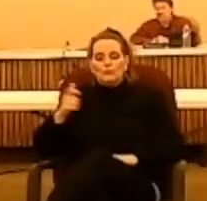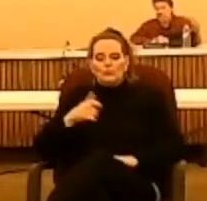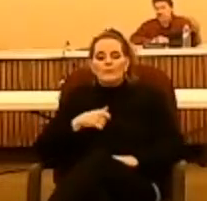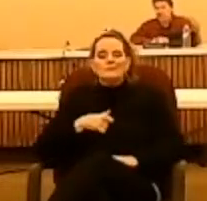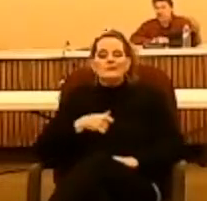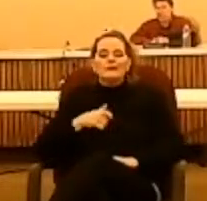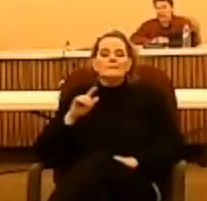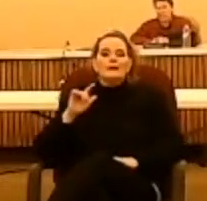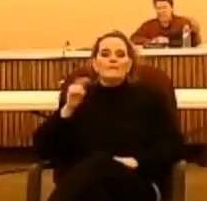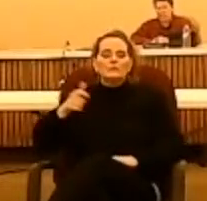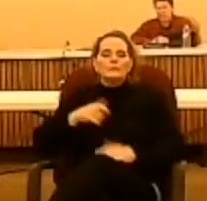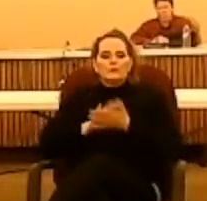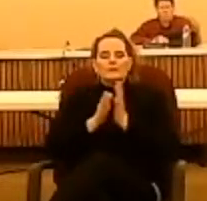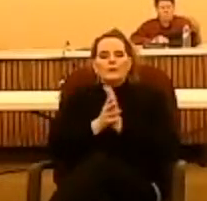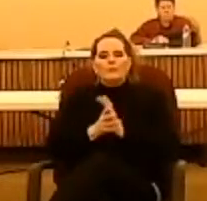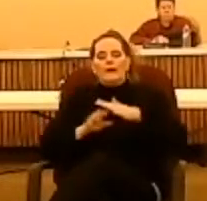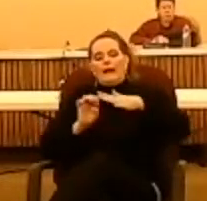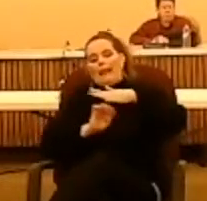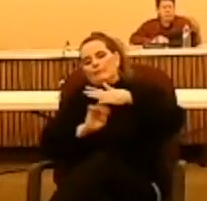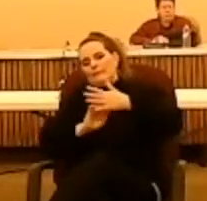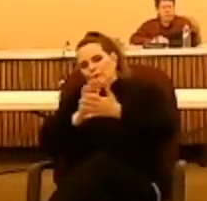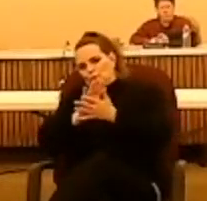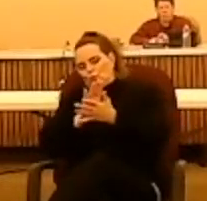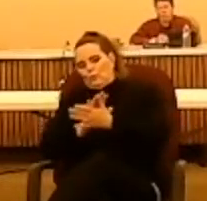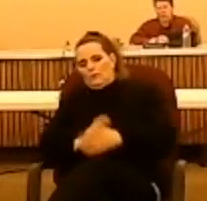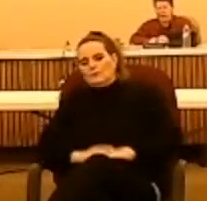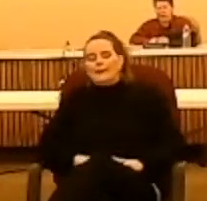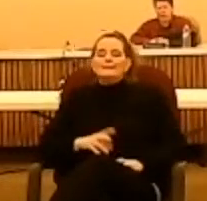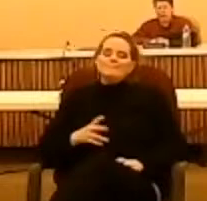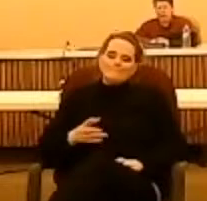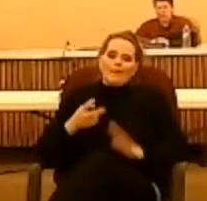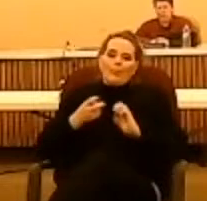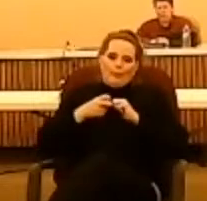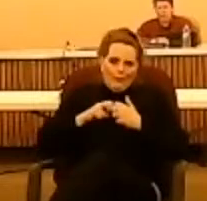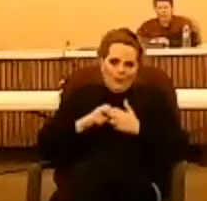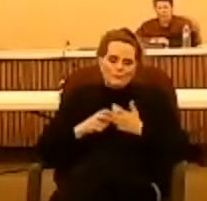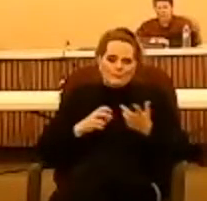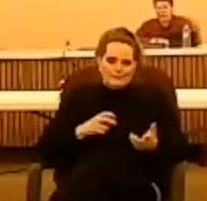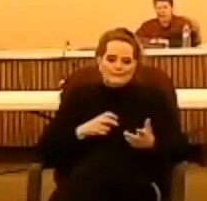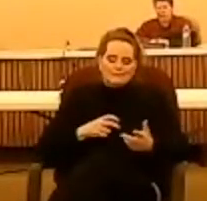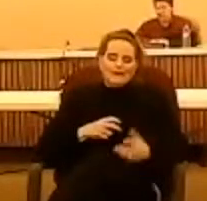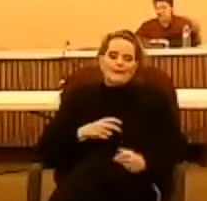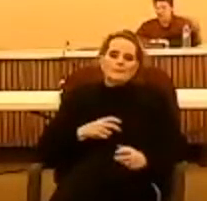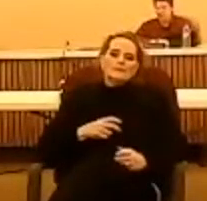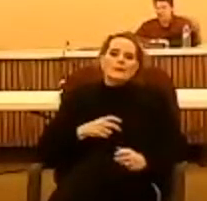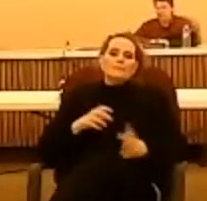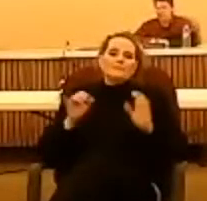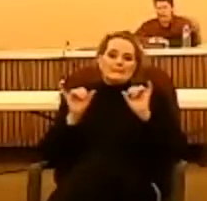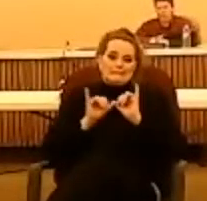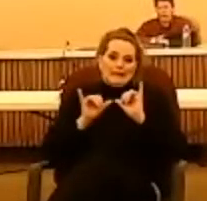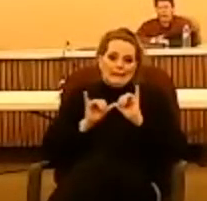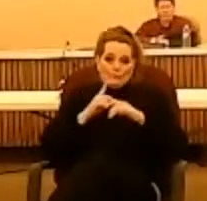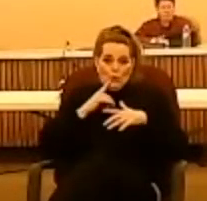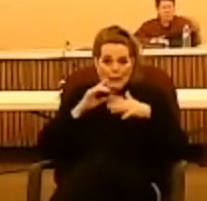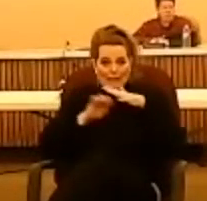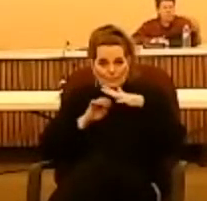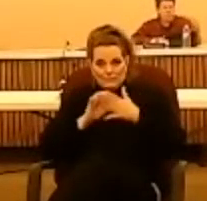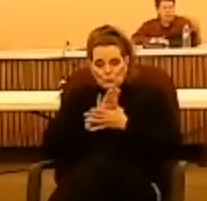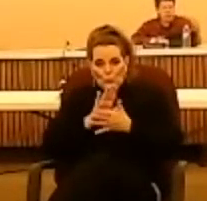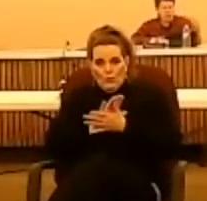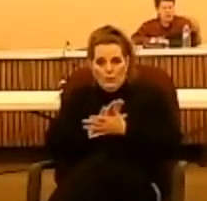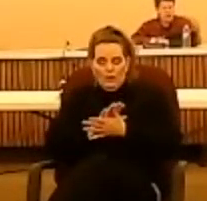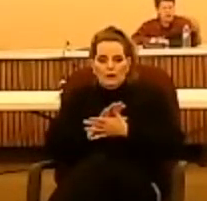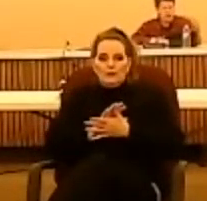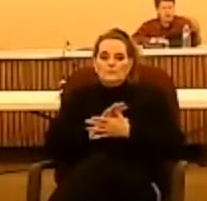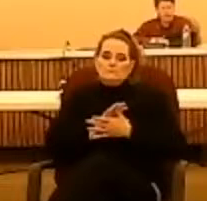school. The problem is the requirement for acreage for a elementary school site went up since that was